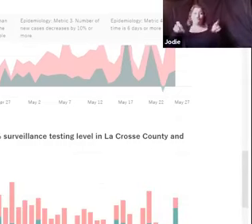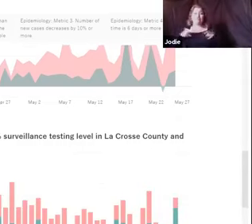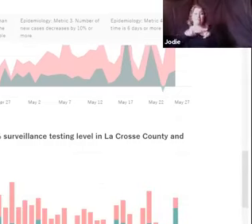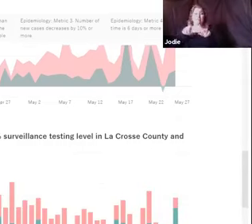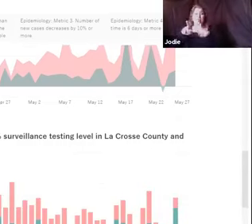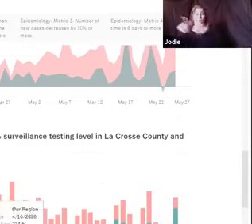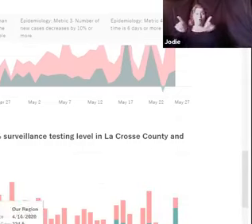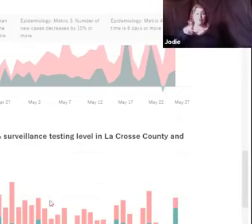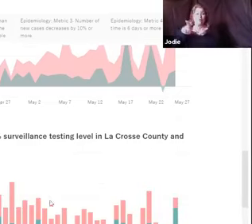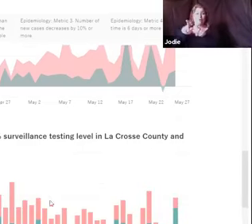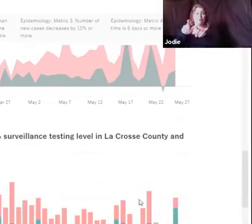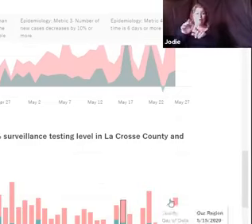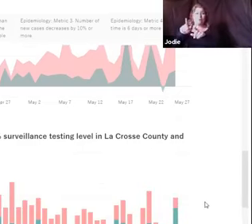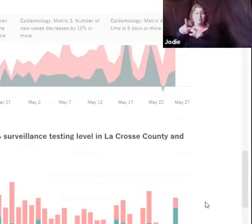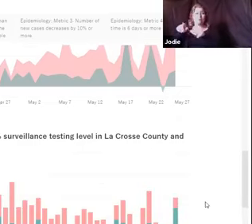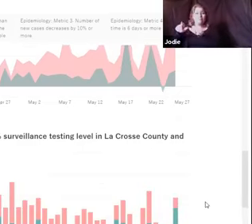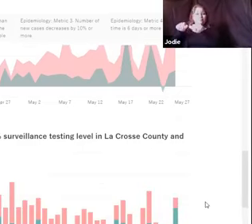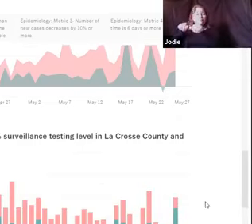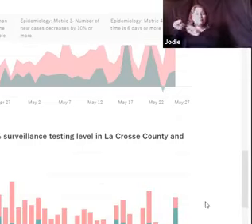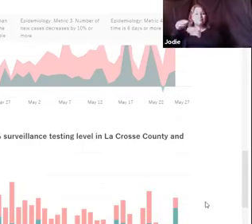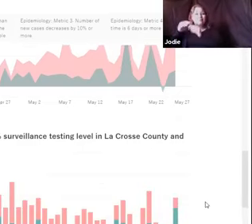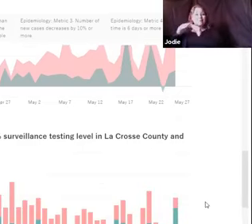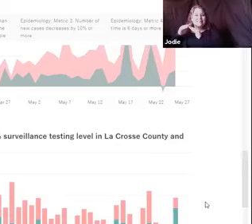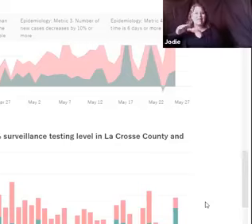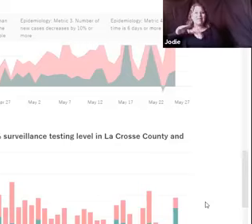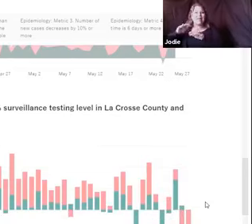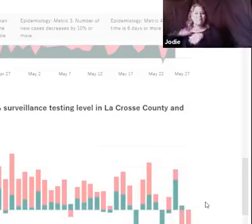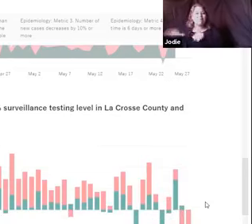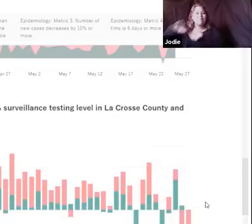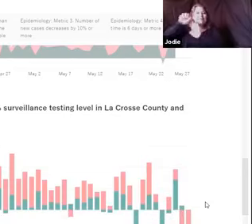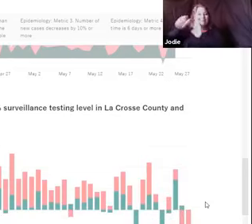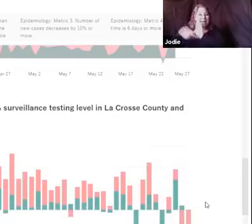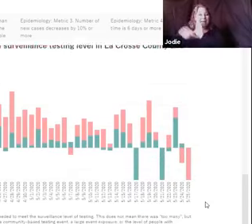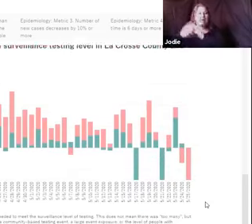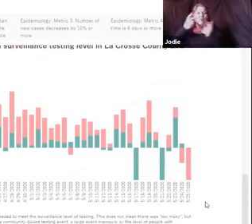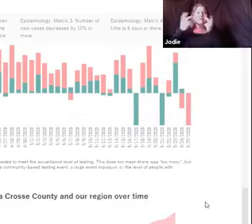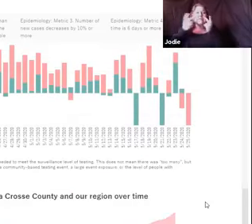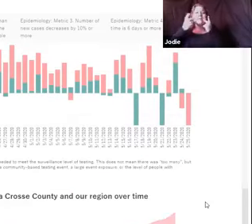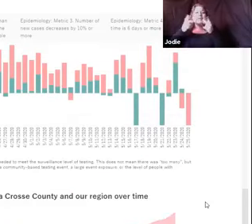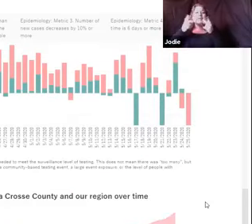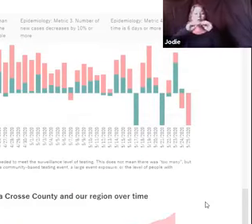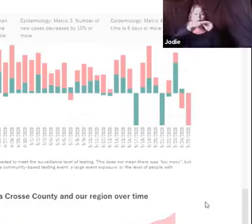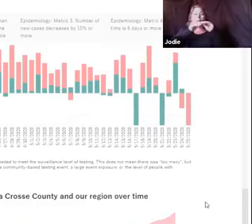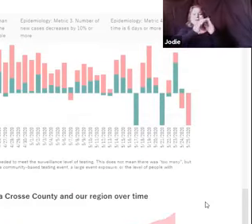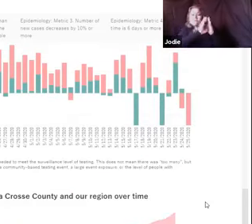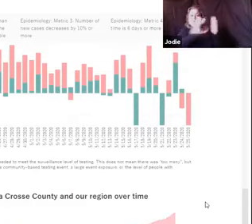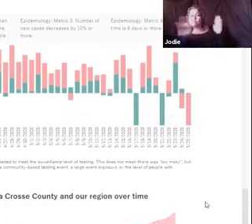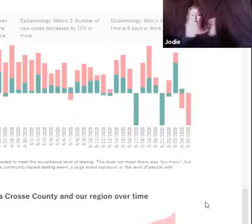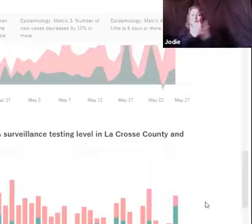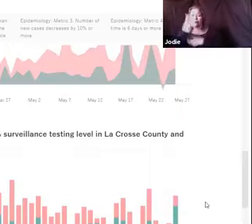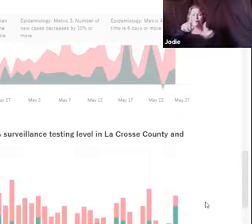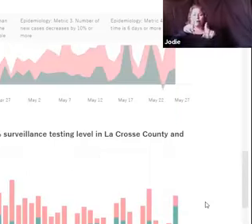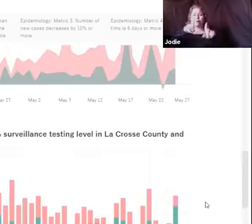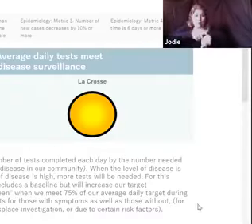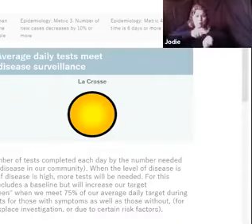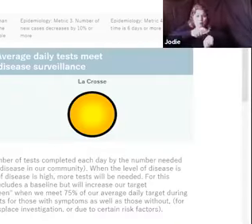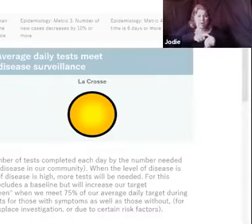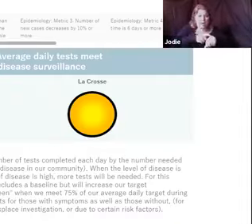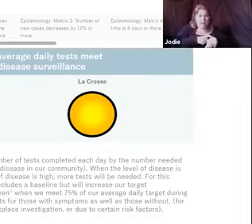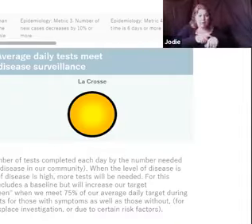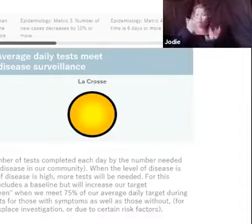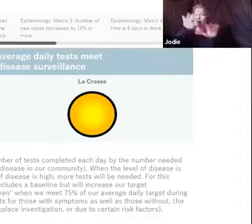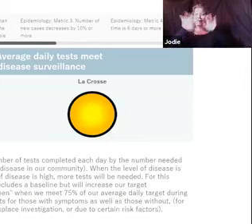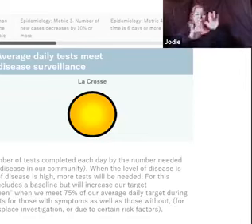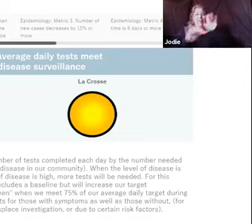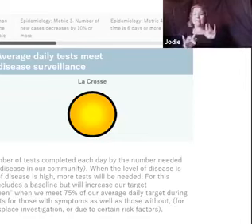the gap with testing over time. You'll be able to go through and see some of those details if you want to.